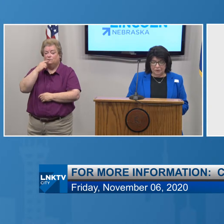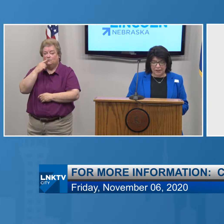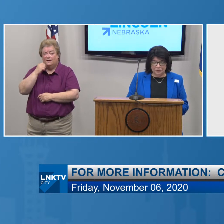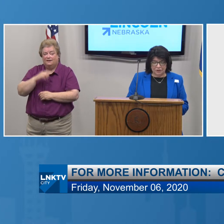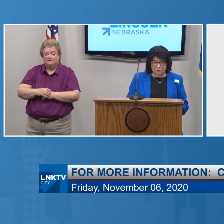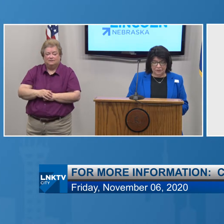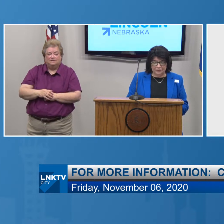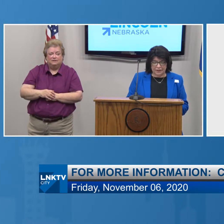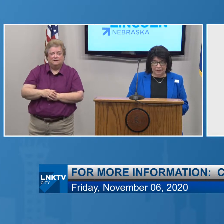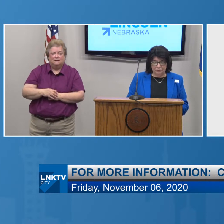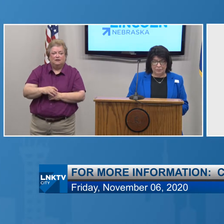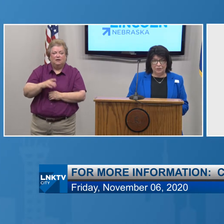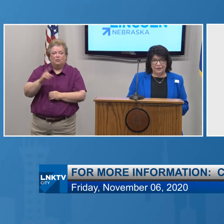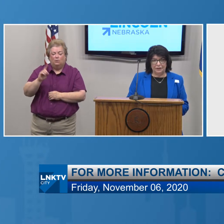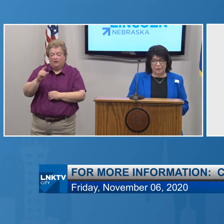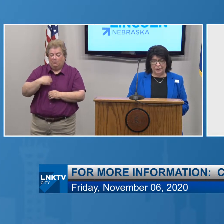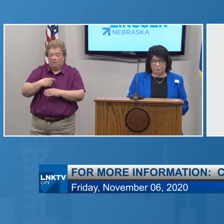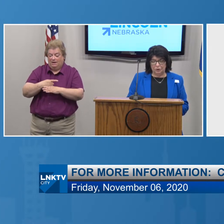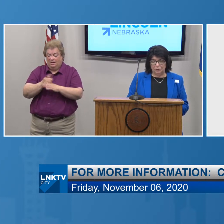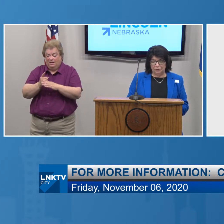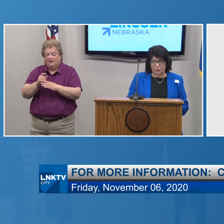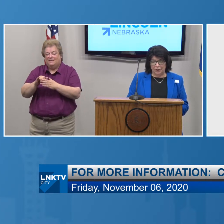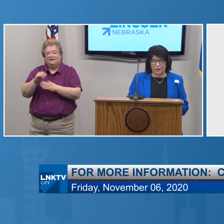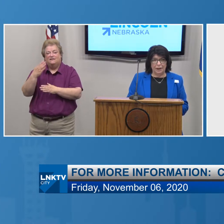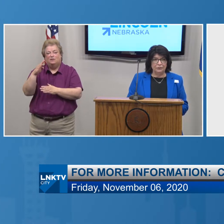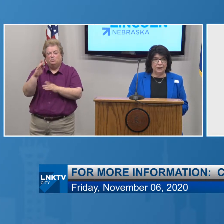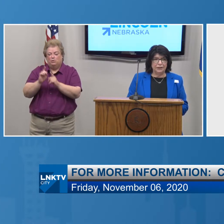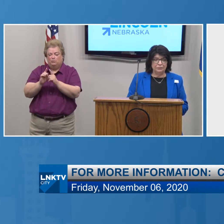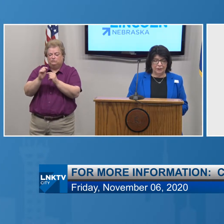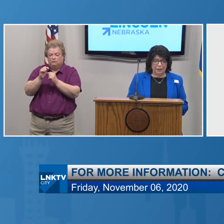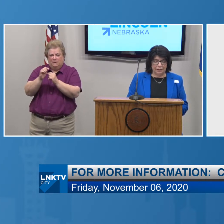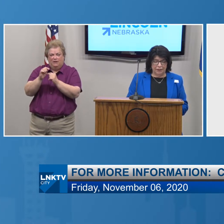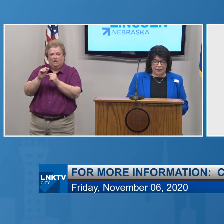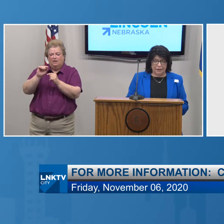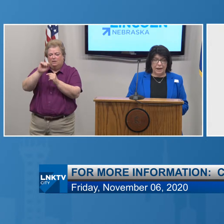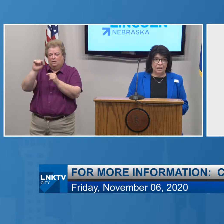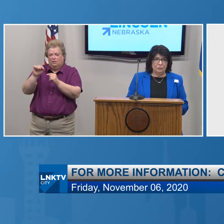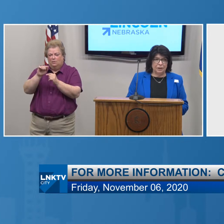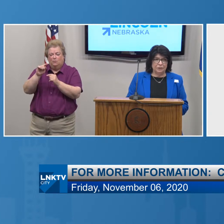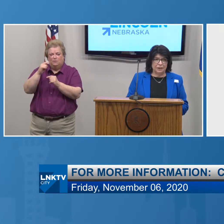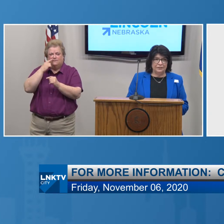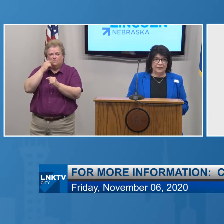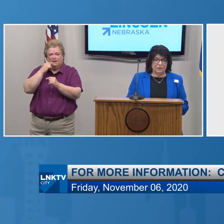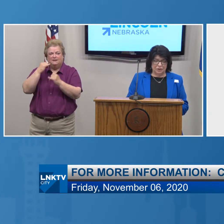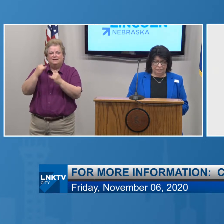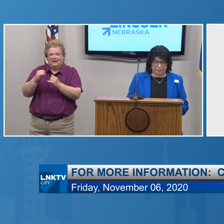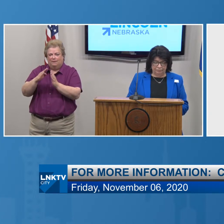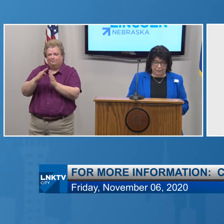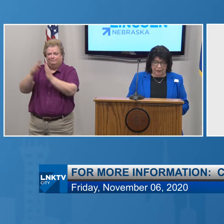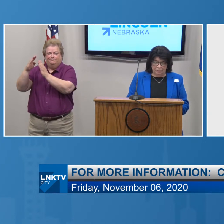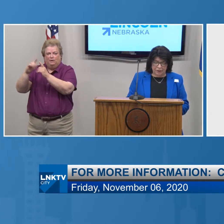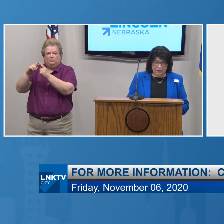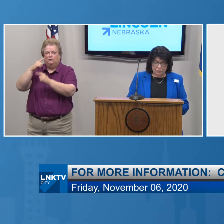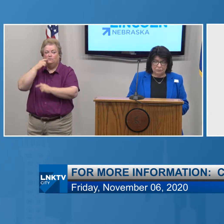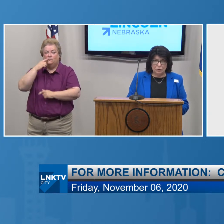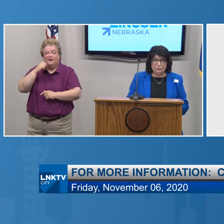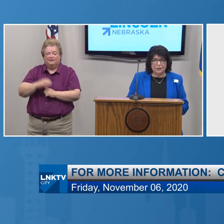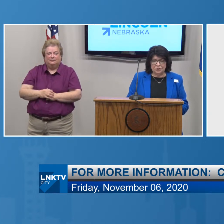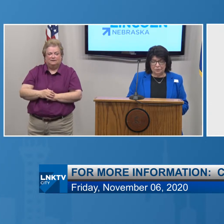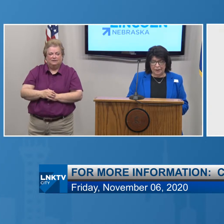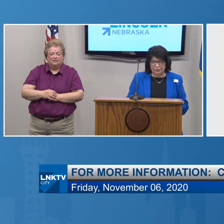find the location of the risk dial represented by the blue square outlined in red, now in the red section. Because